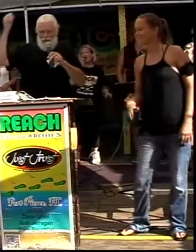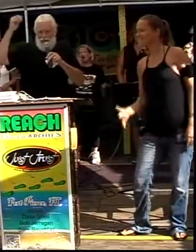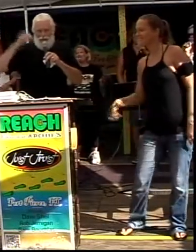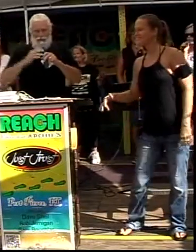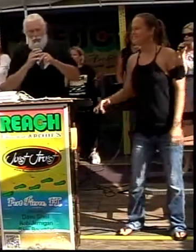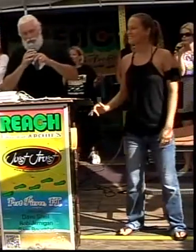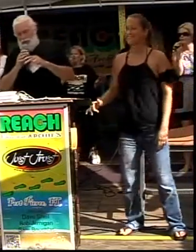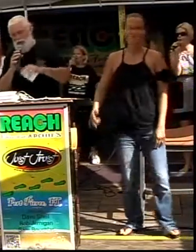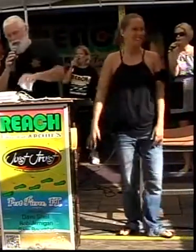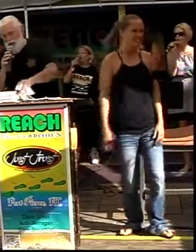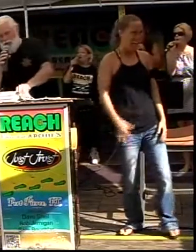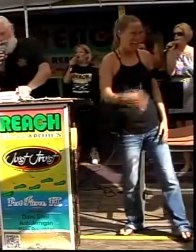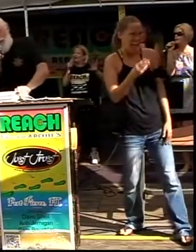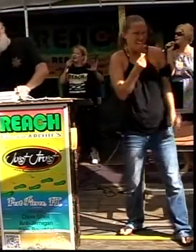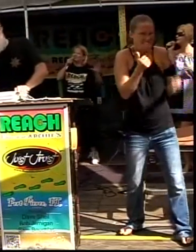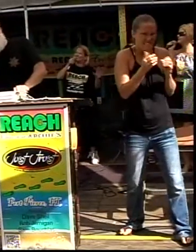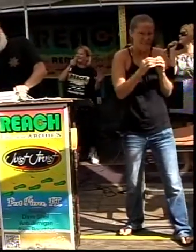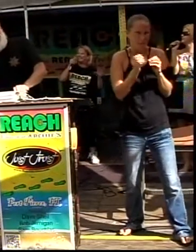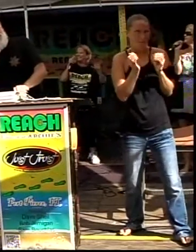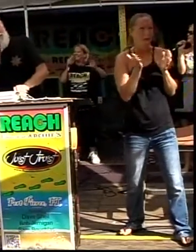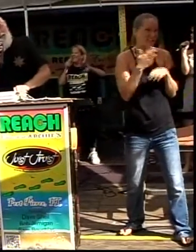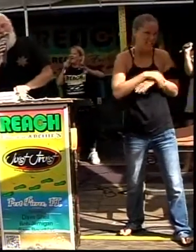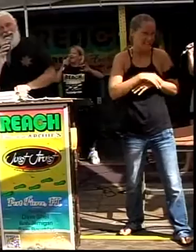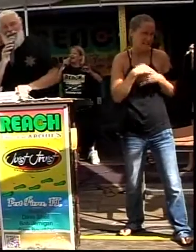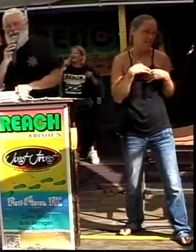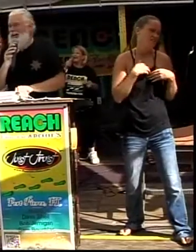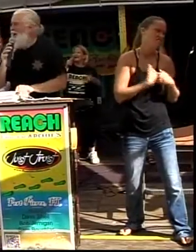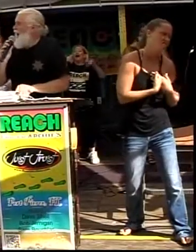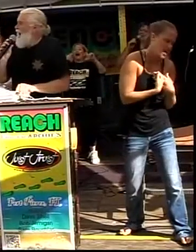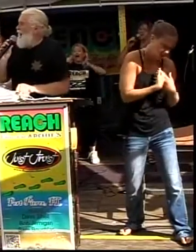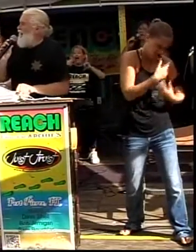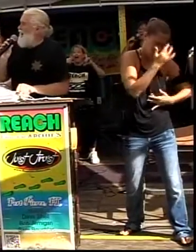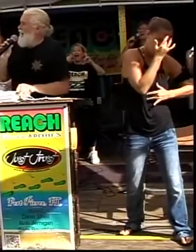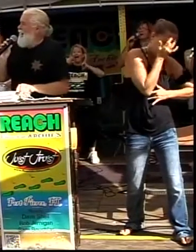just a few more weary days and then